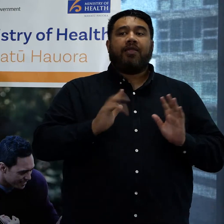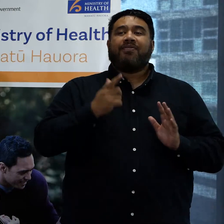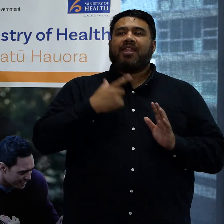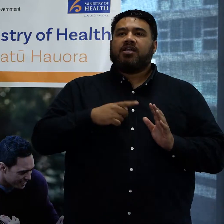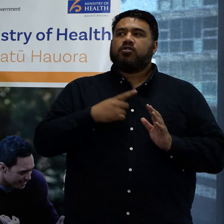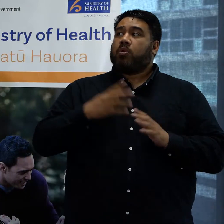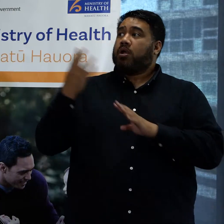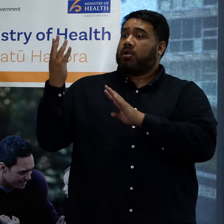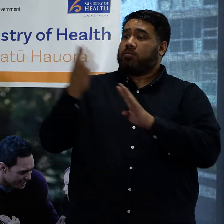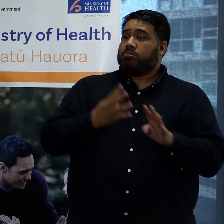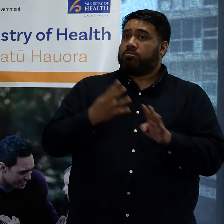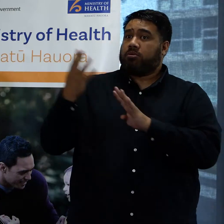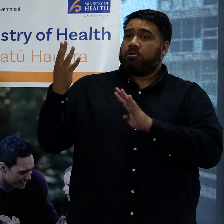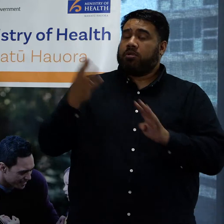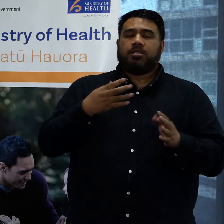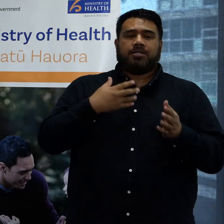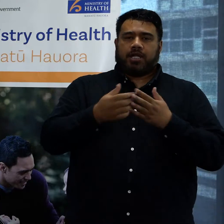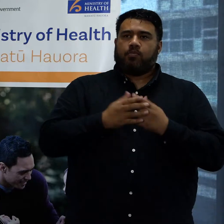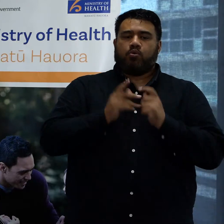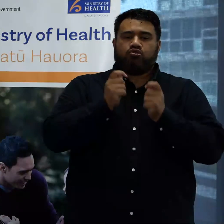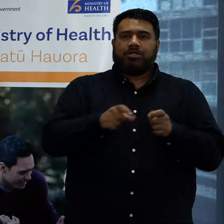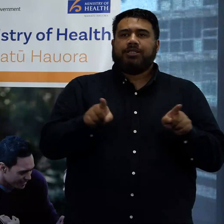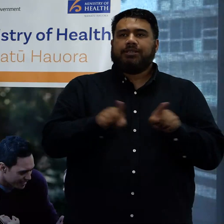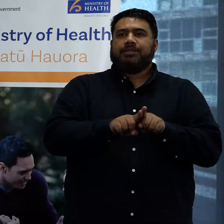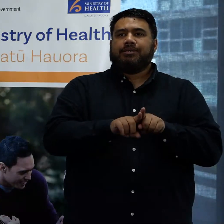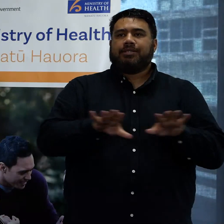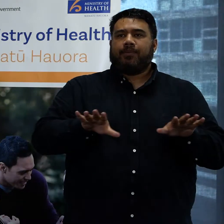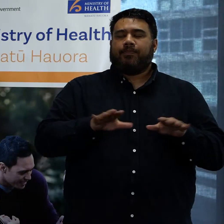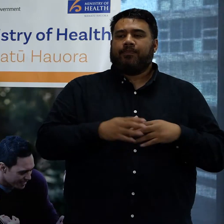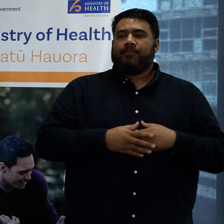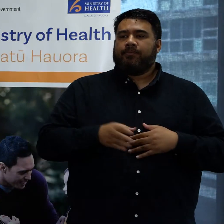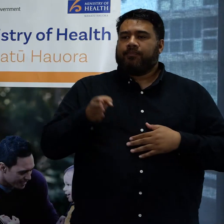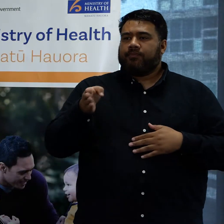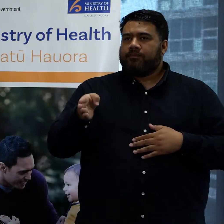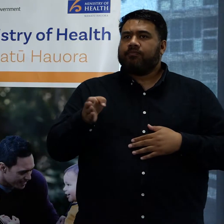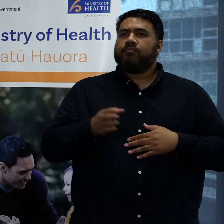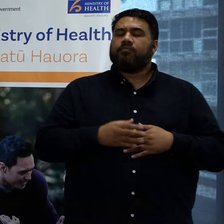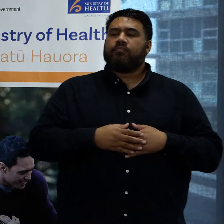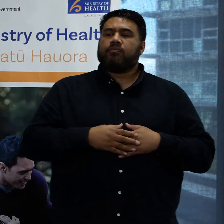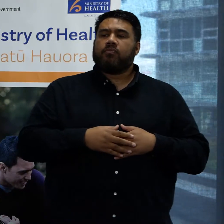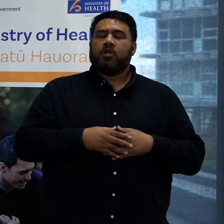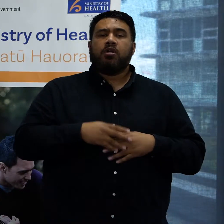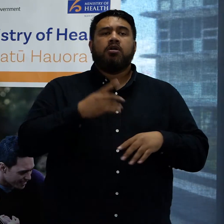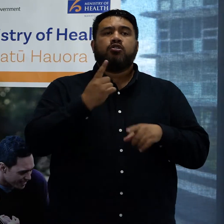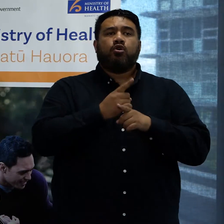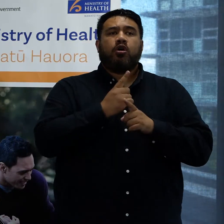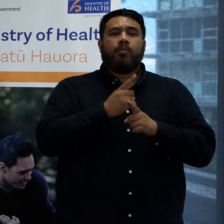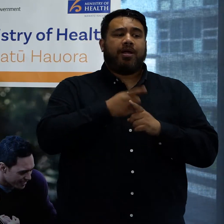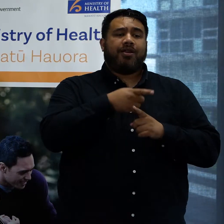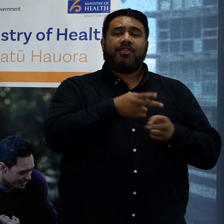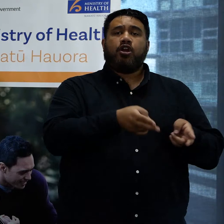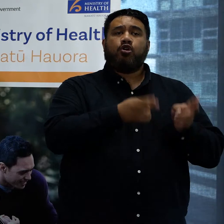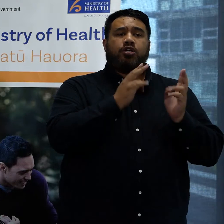that pre-departure testing or not. What measures are in place to ensure that dozens of staff coming and going from the Sedema aren't